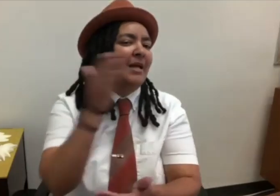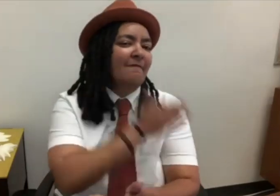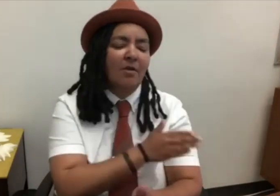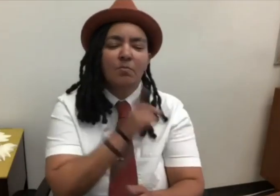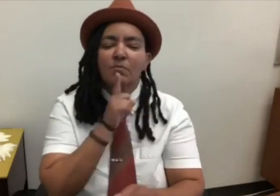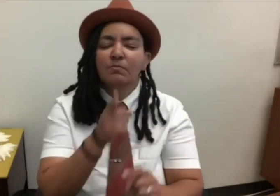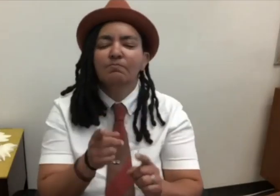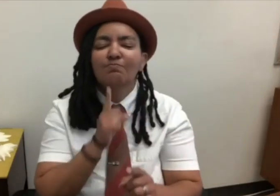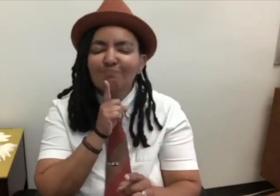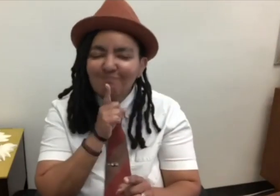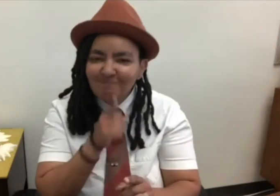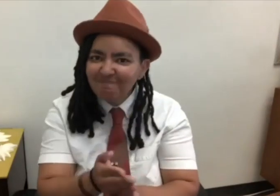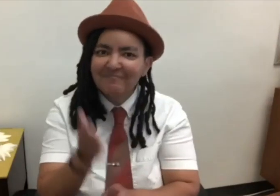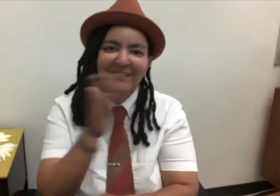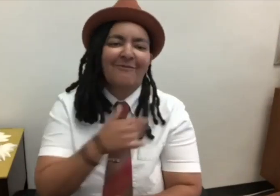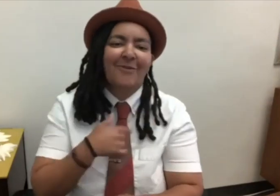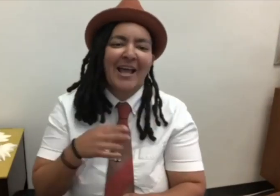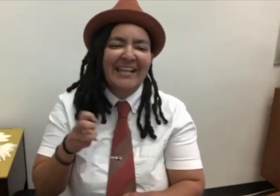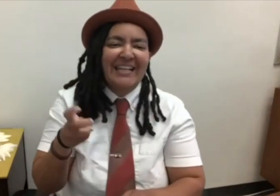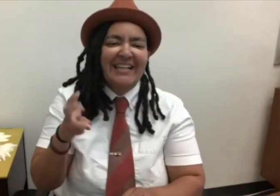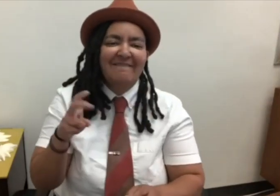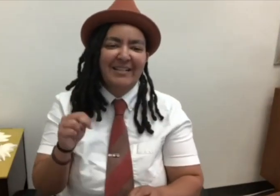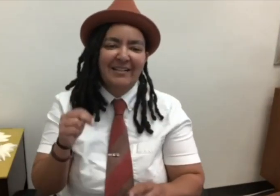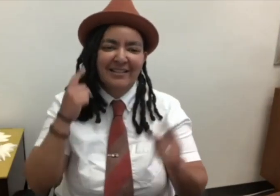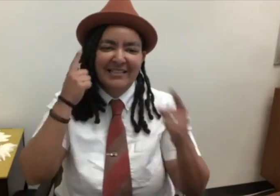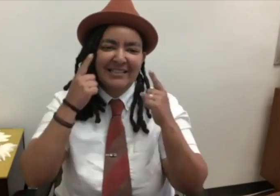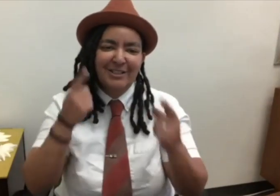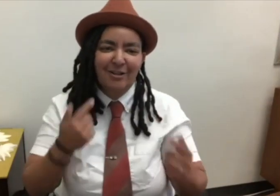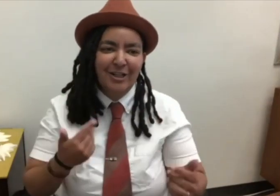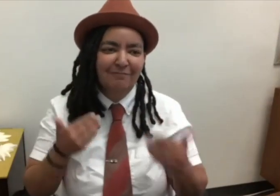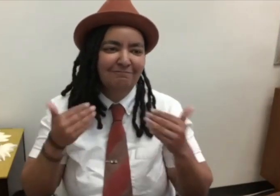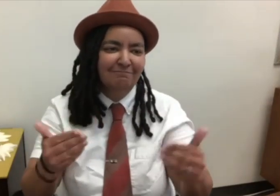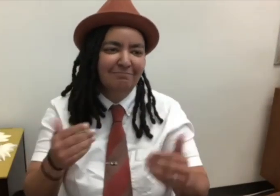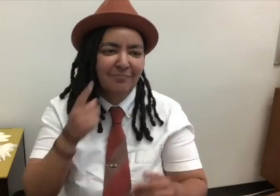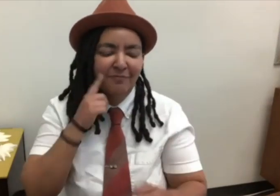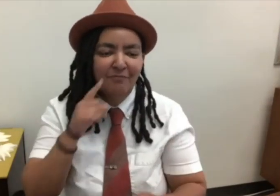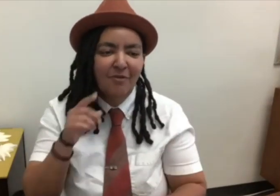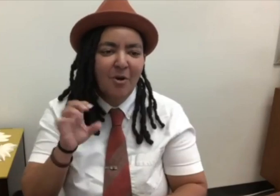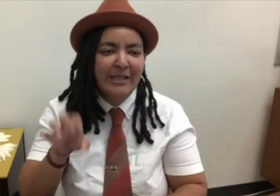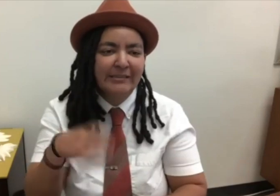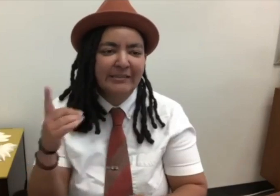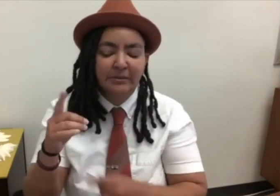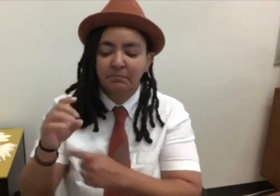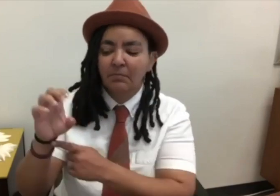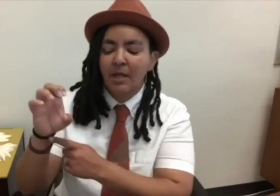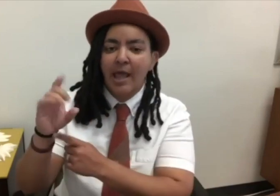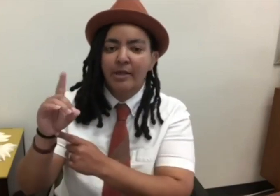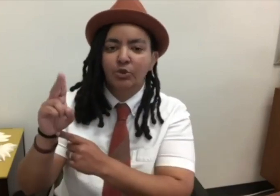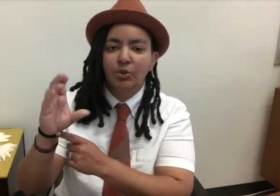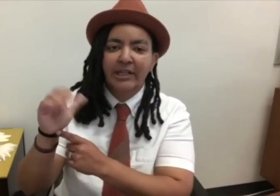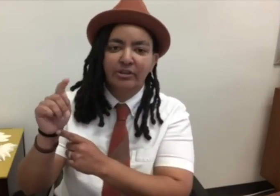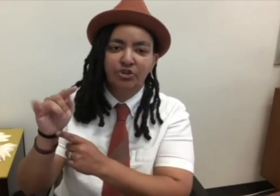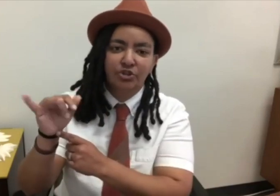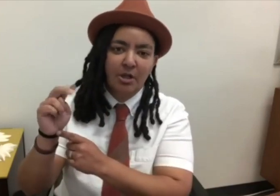I wrote this paper really before I had even considered going on and